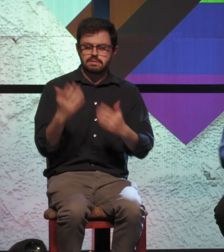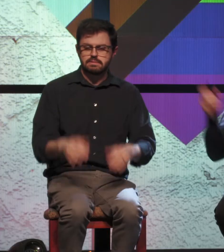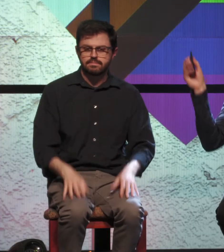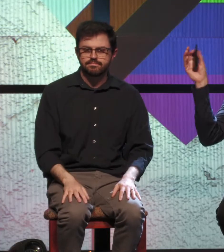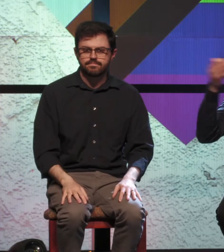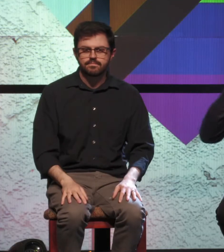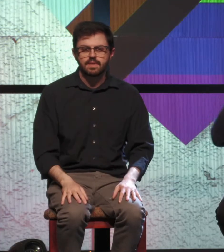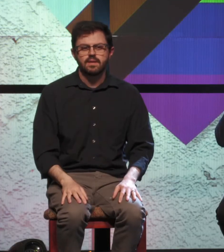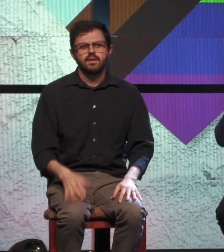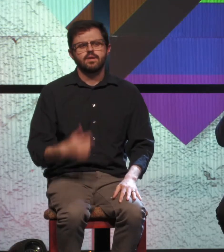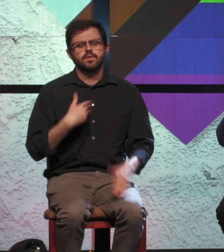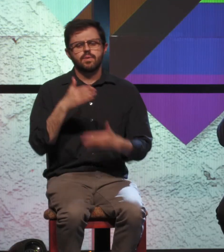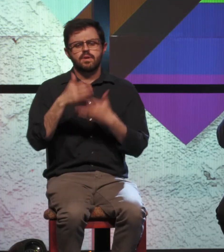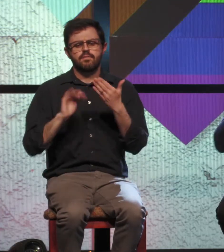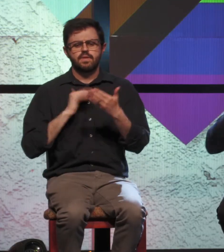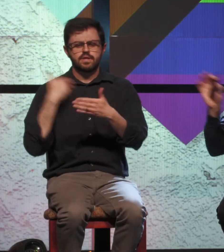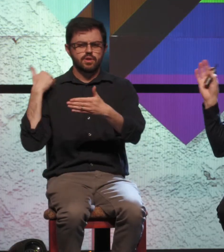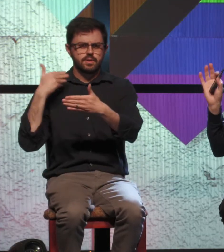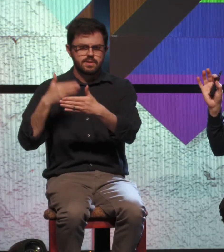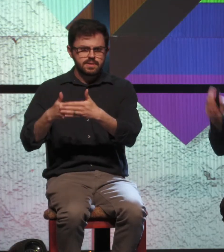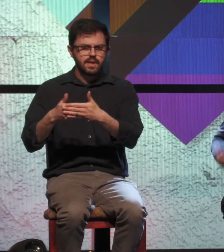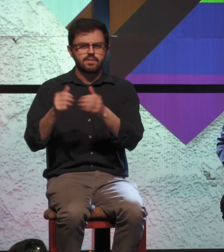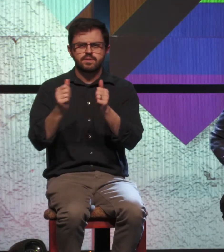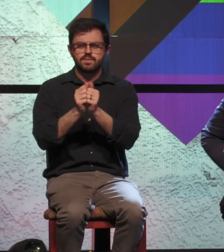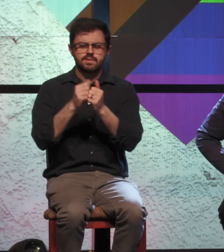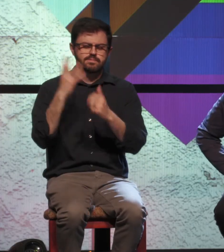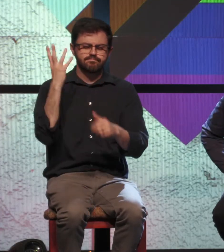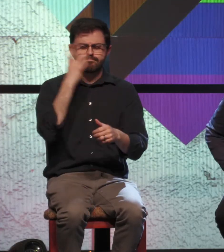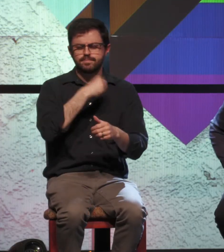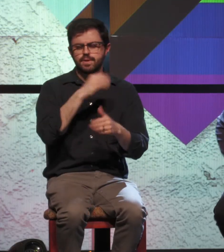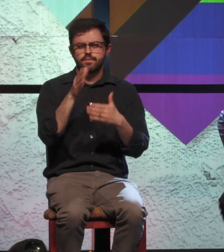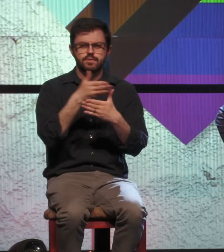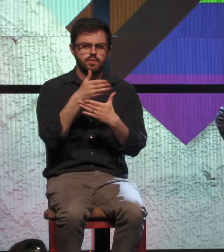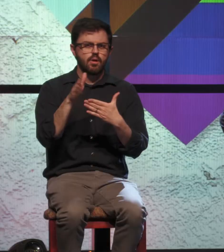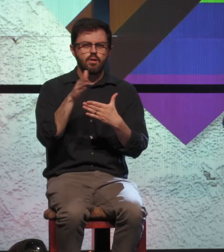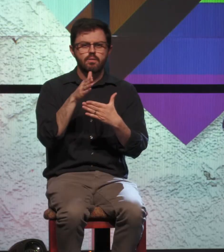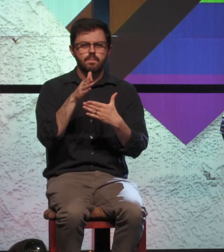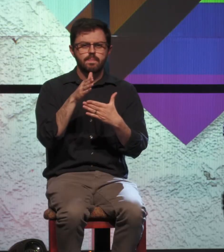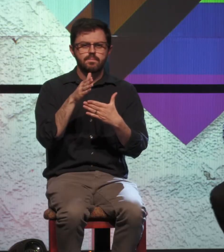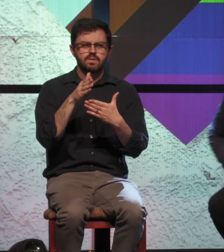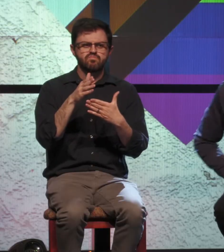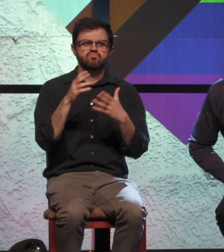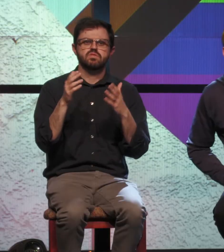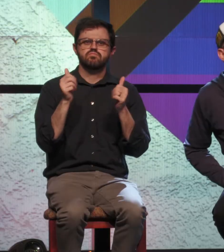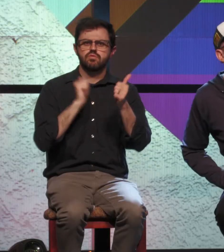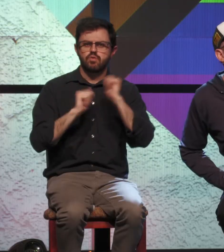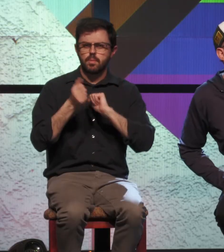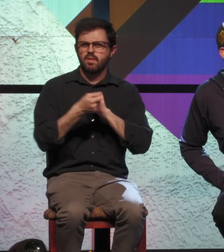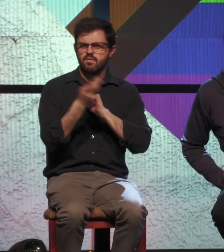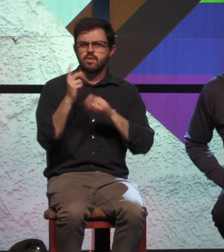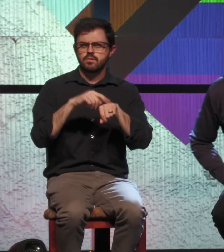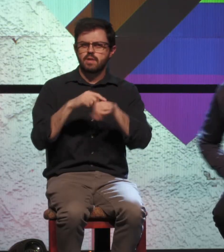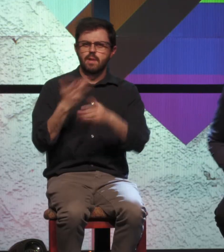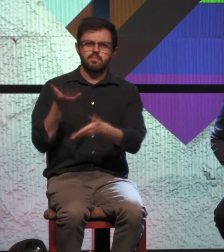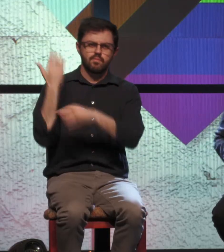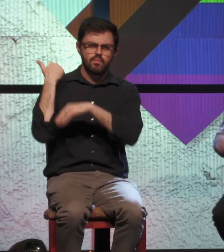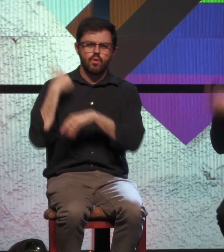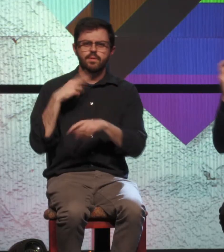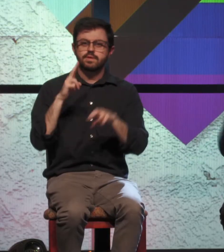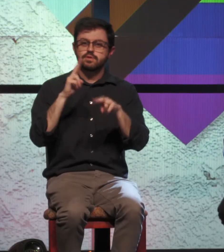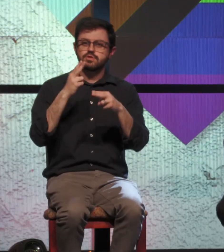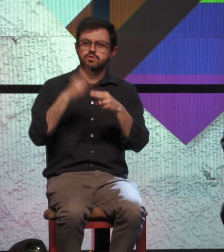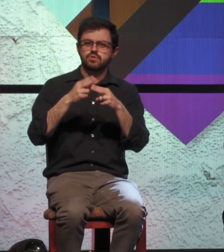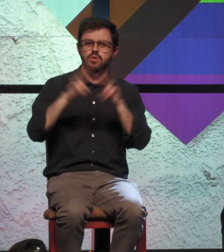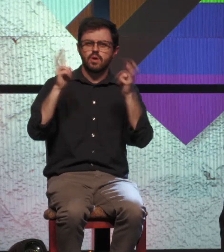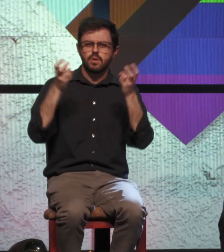So we're going to finish this whole series with what I think is a beautiful song. And we've done it a few times. This song's called Simple Gospel. If you're